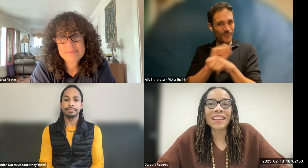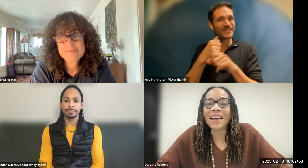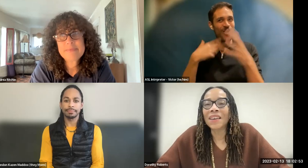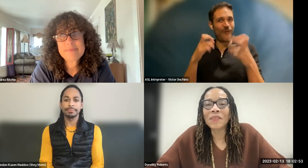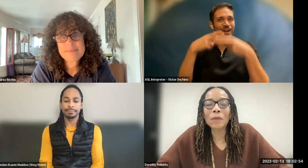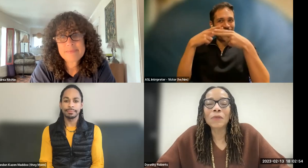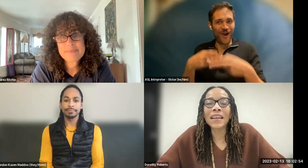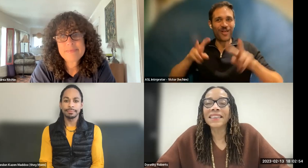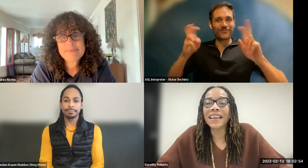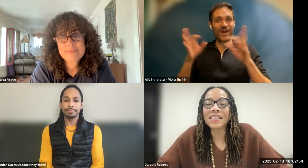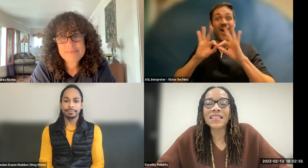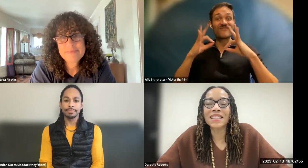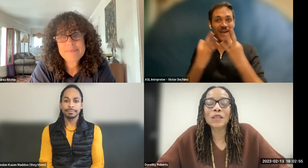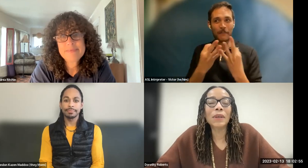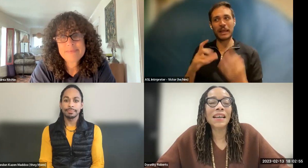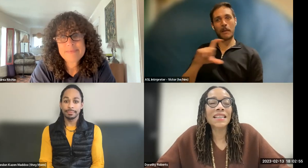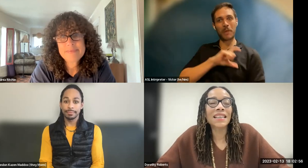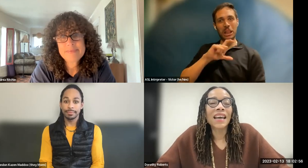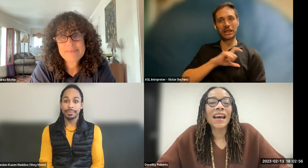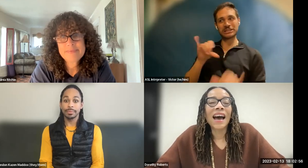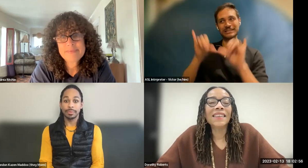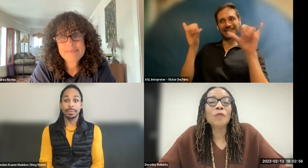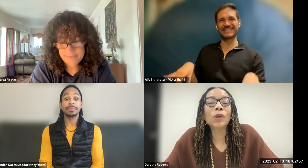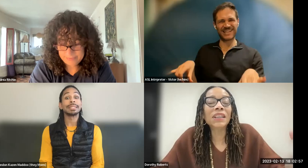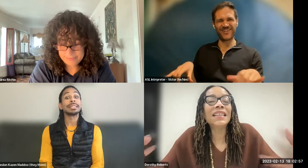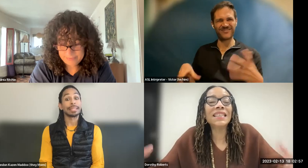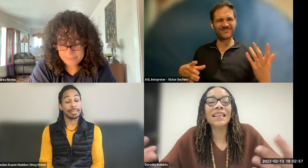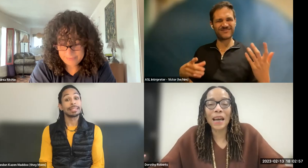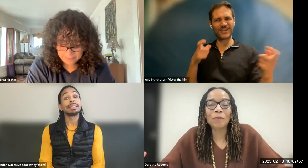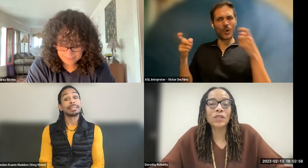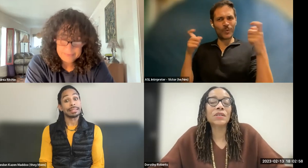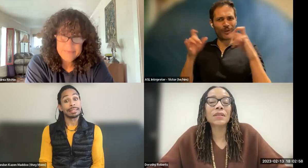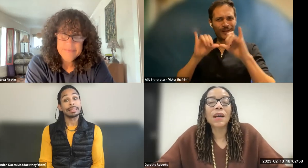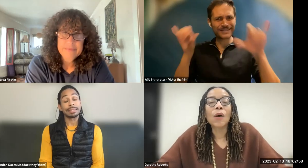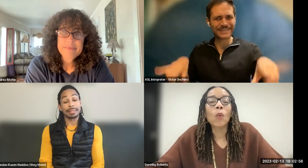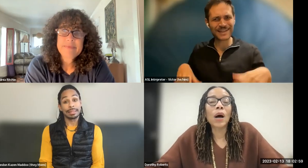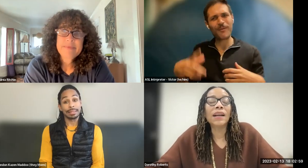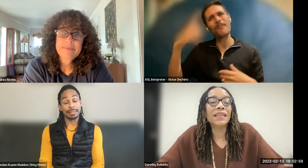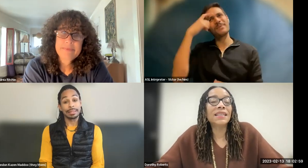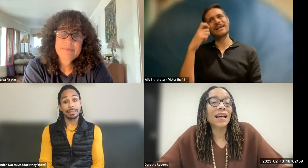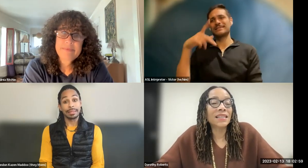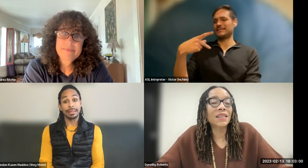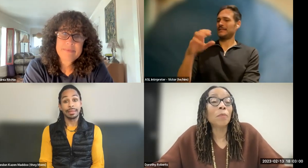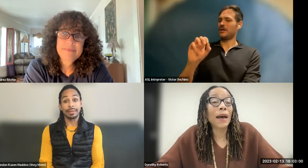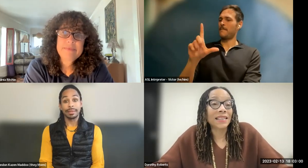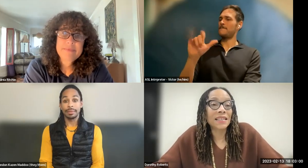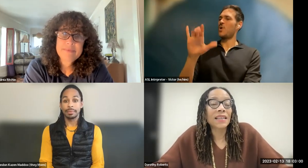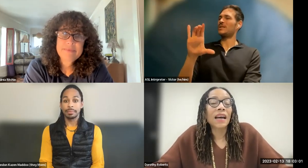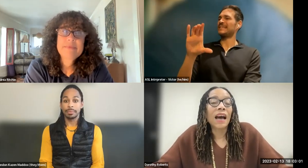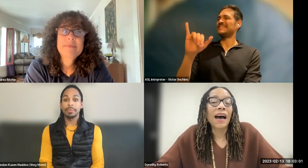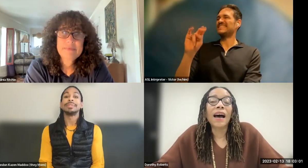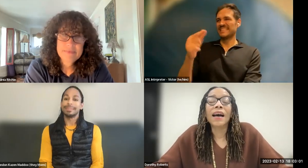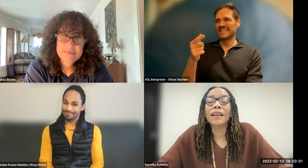more than a family regulation system, because I think policing captures what it does the